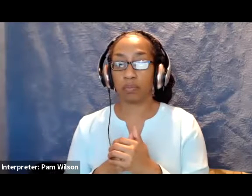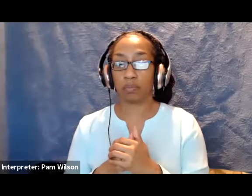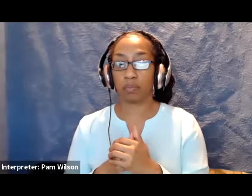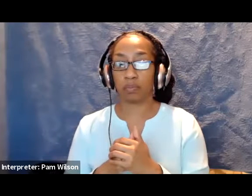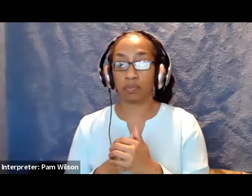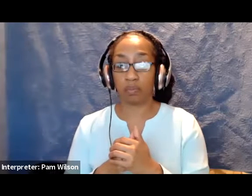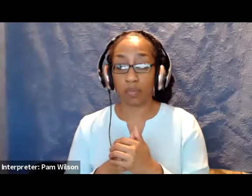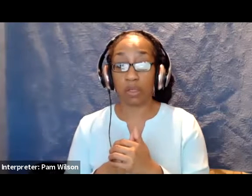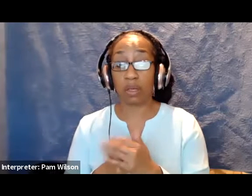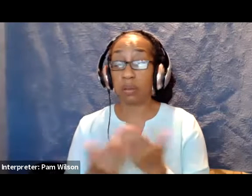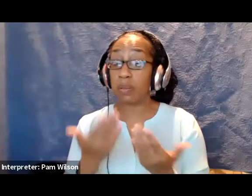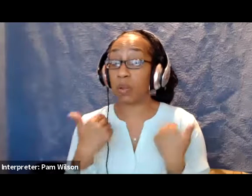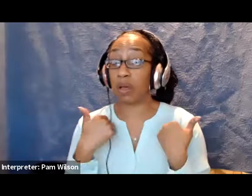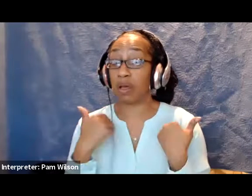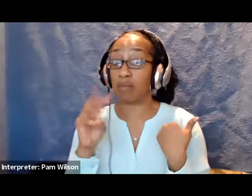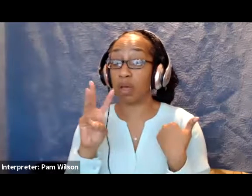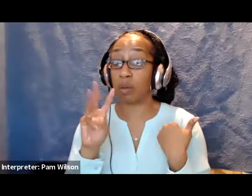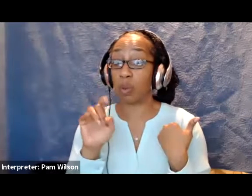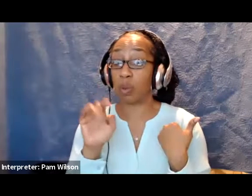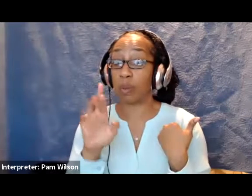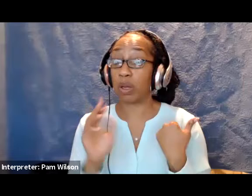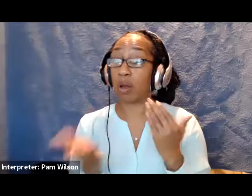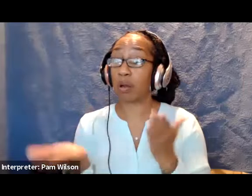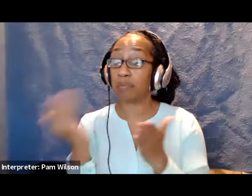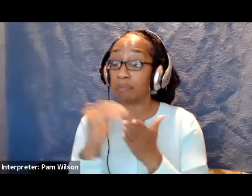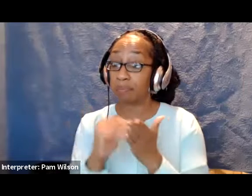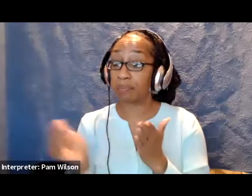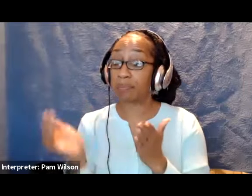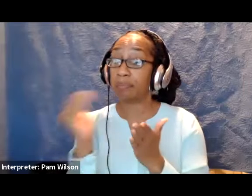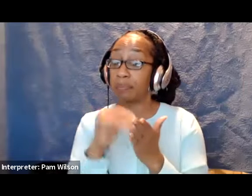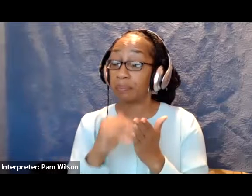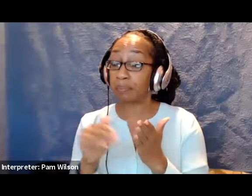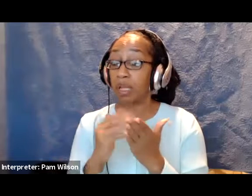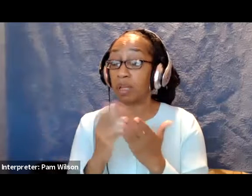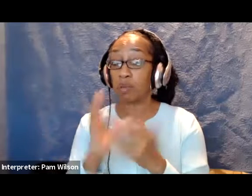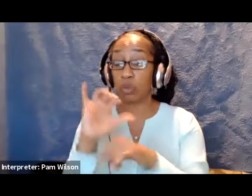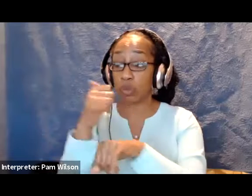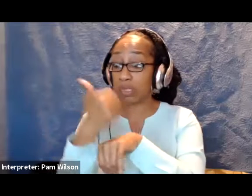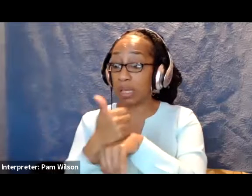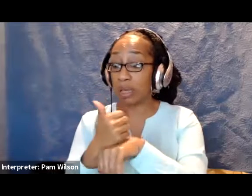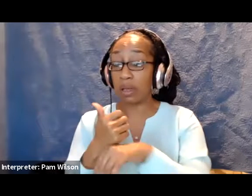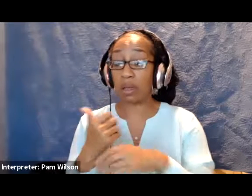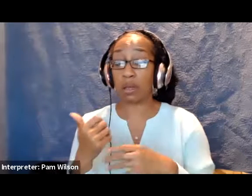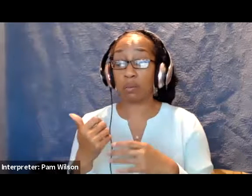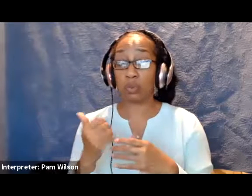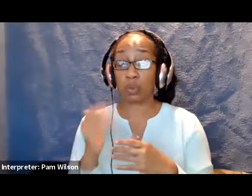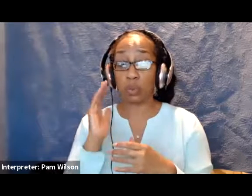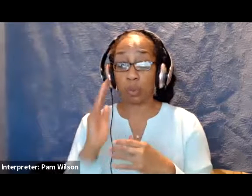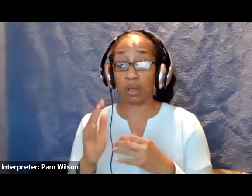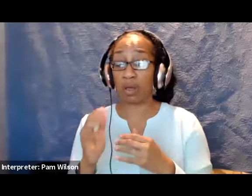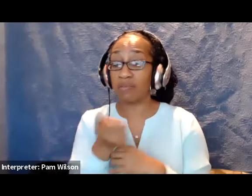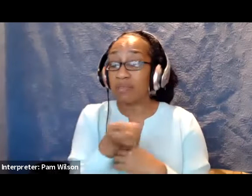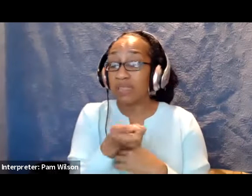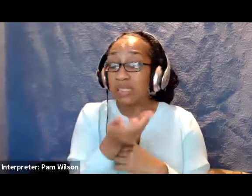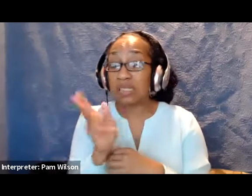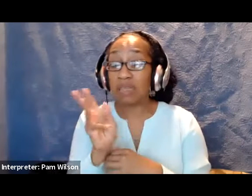reoccurring webinar. You may be setting something up where you're going to be doing a series